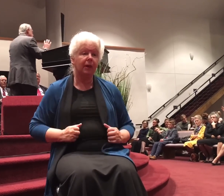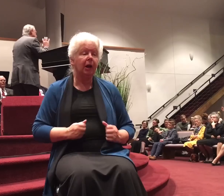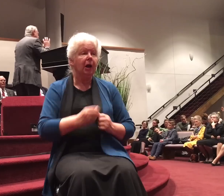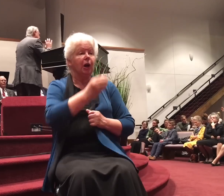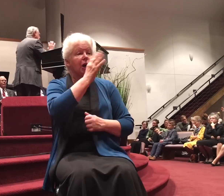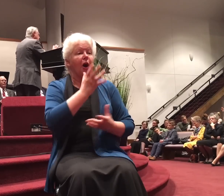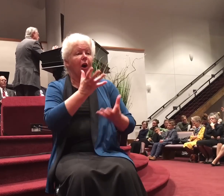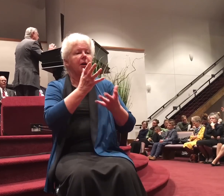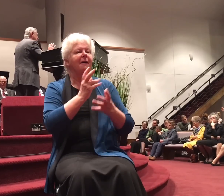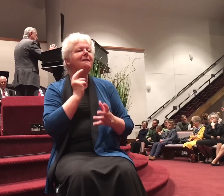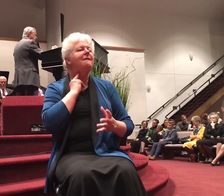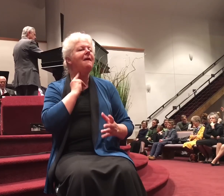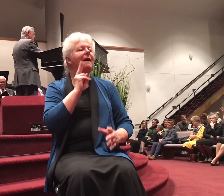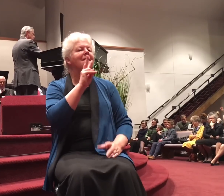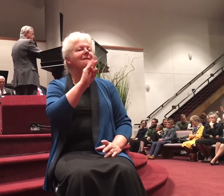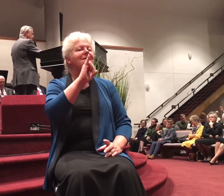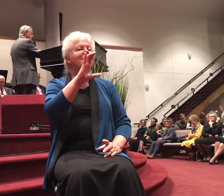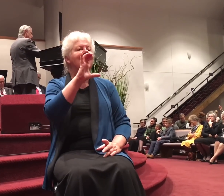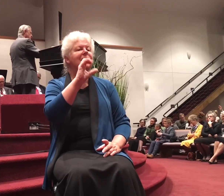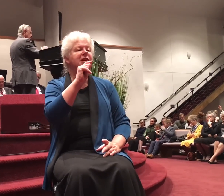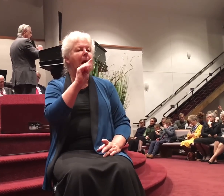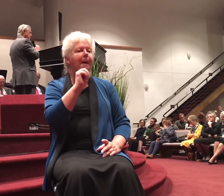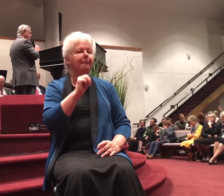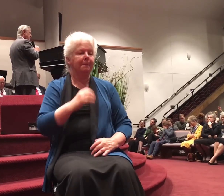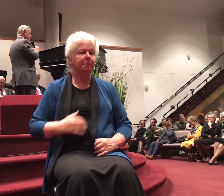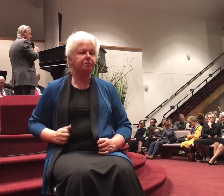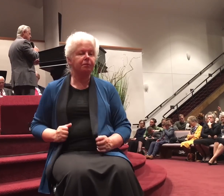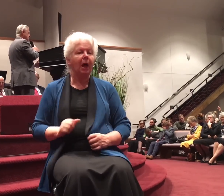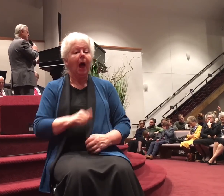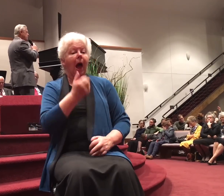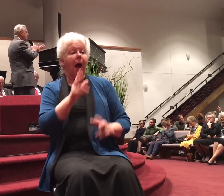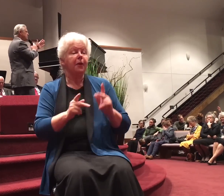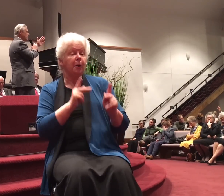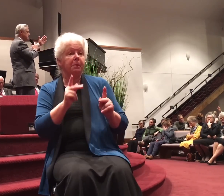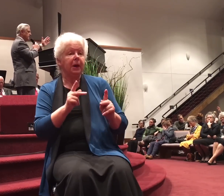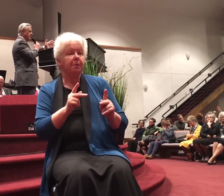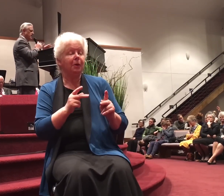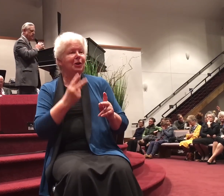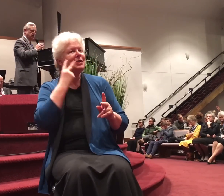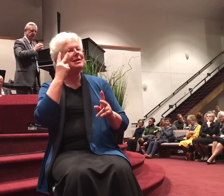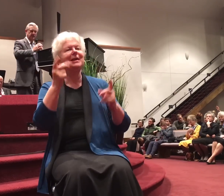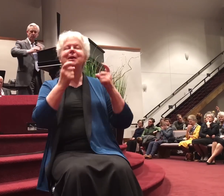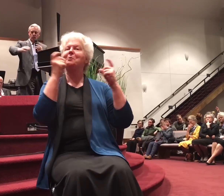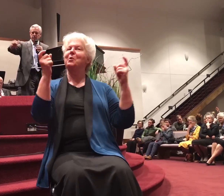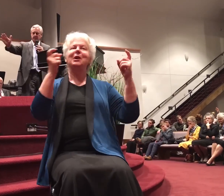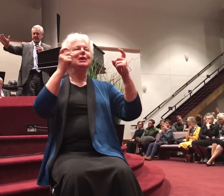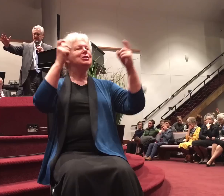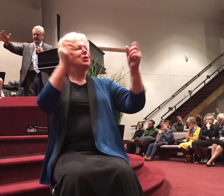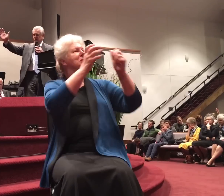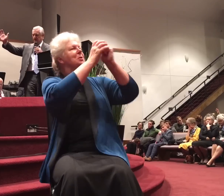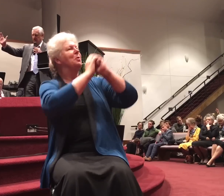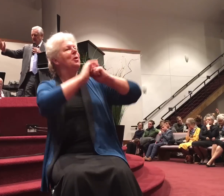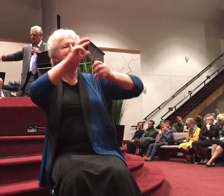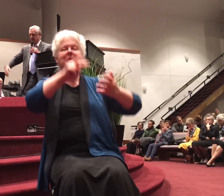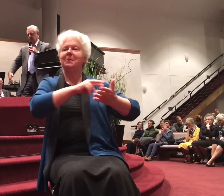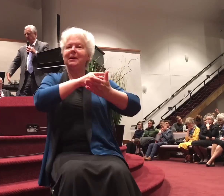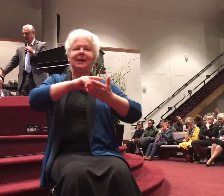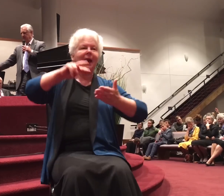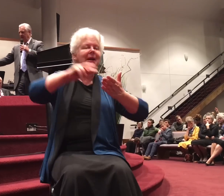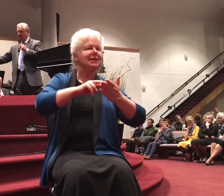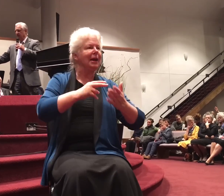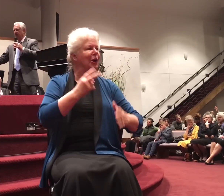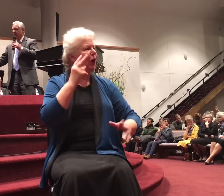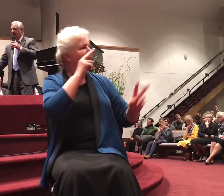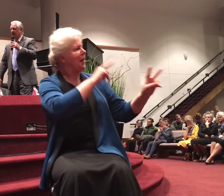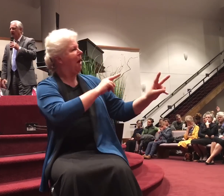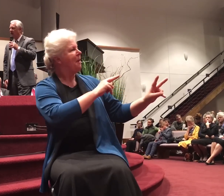God wants to heal and deliver. There are other people. You see them rejoicing. You see them worshiping, dancing. You say, well,